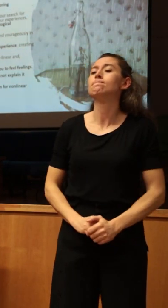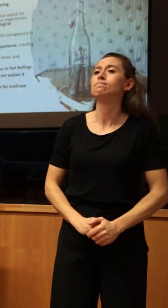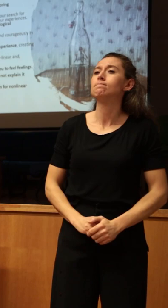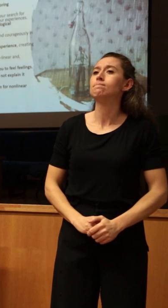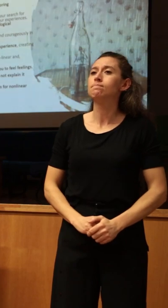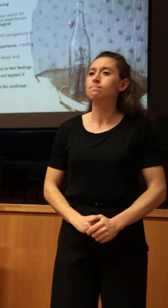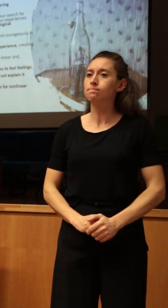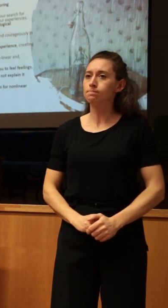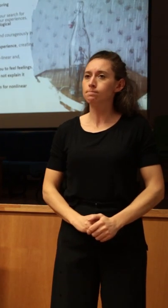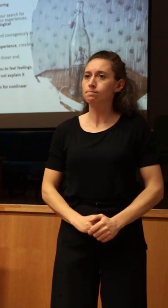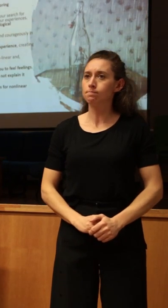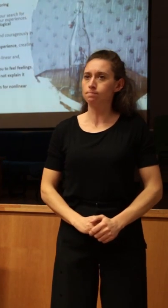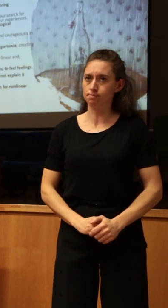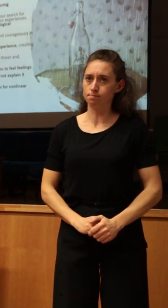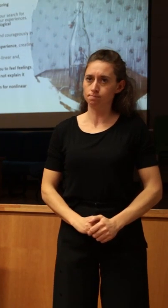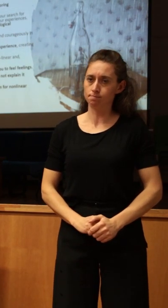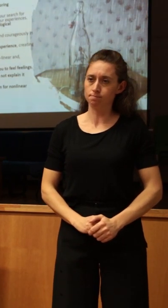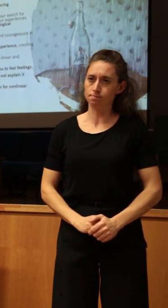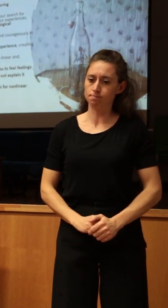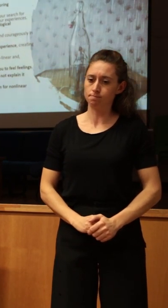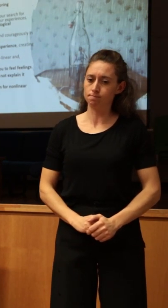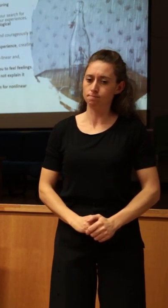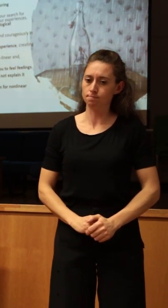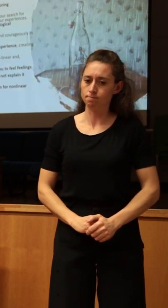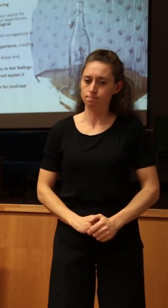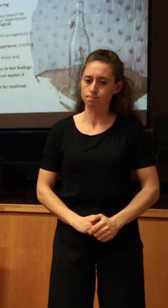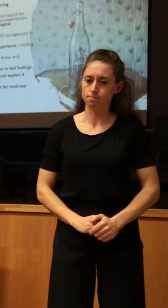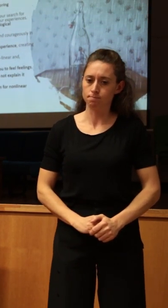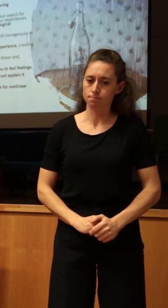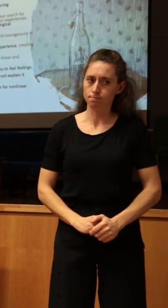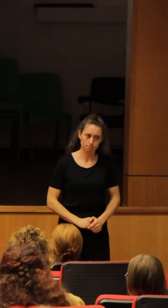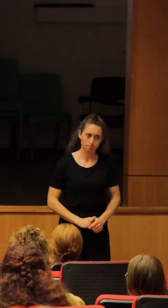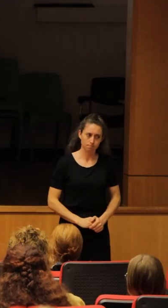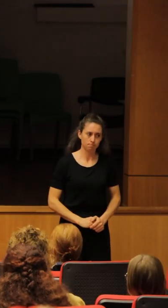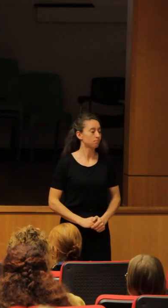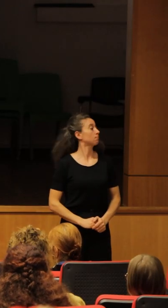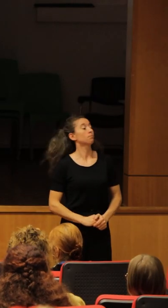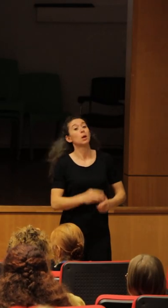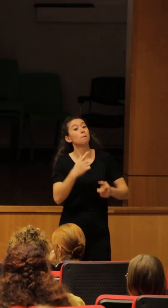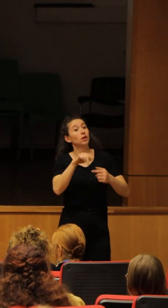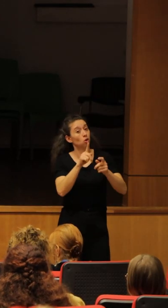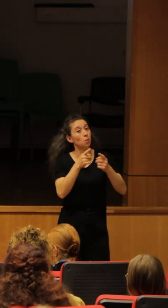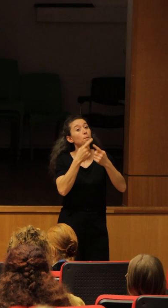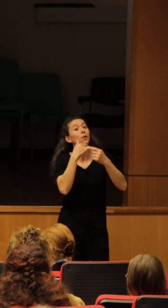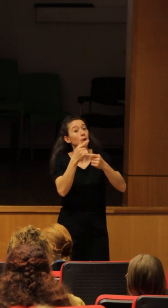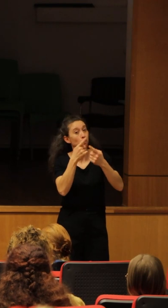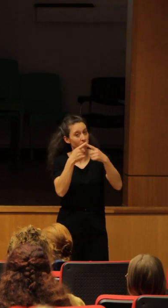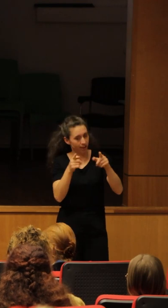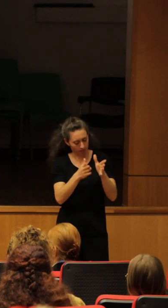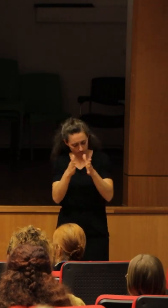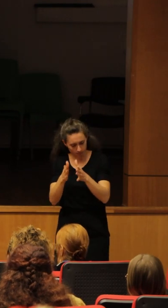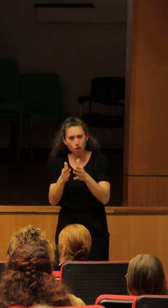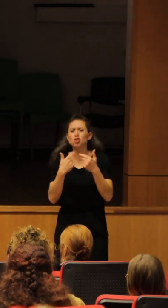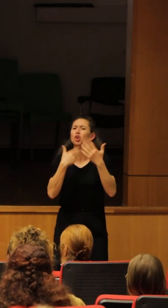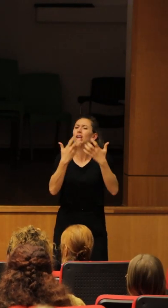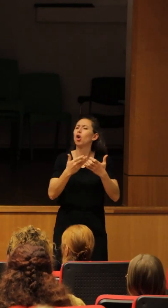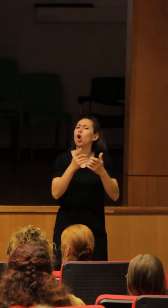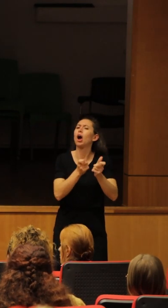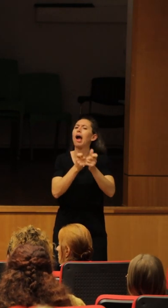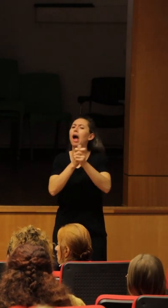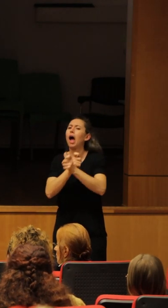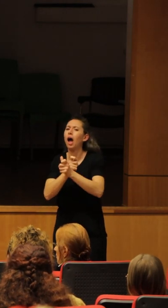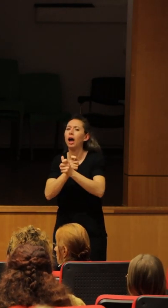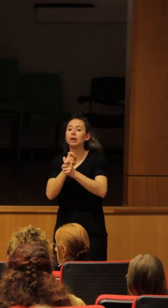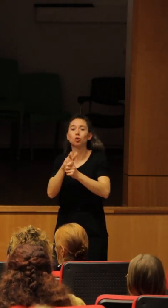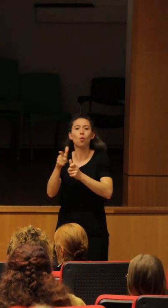deviating and then it becomes a little insecure maybe, a little dangerous. En cambio, cuando decidimos salir de lo lineal, eso se